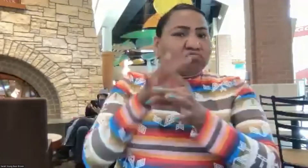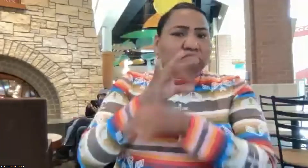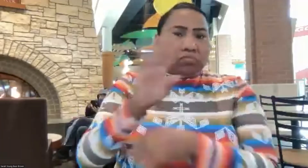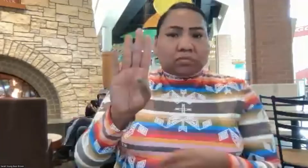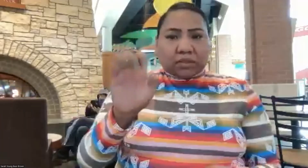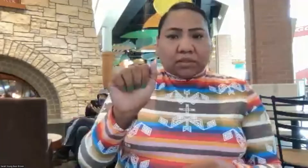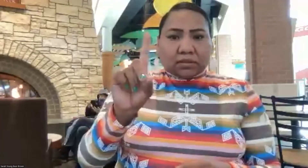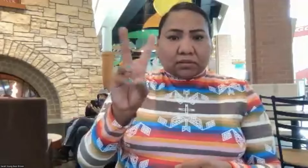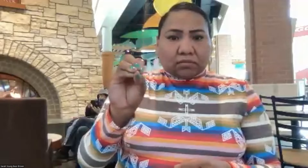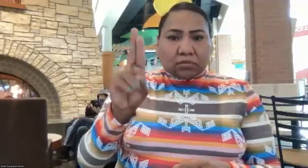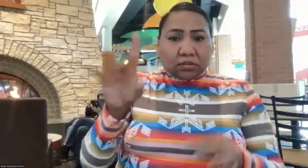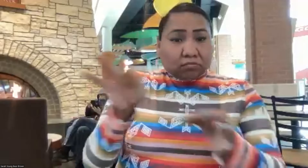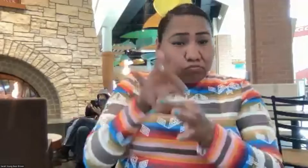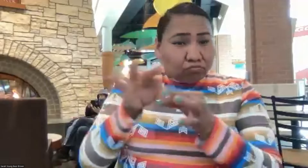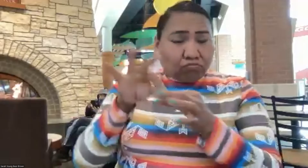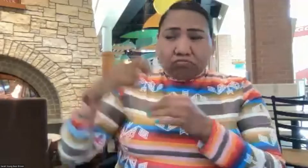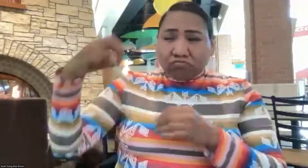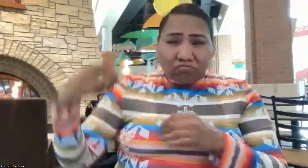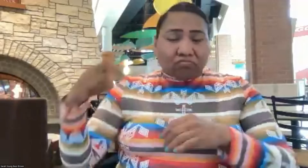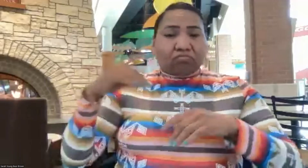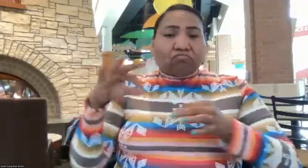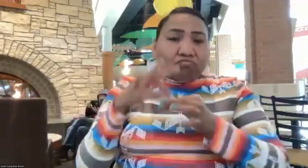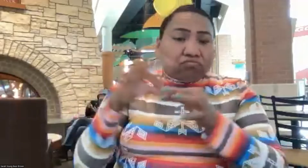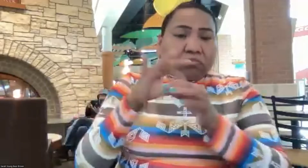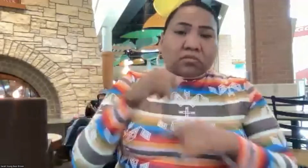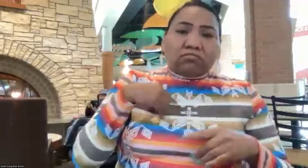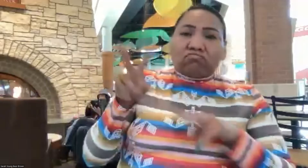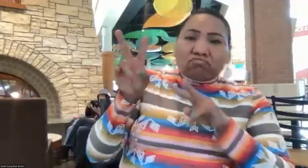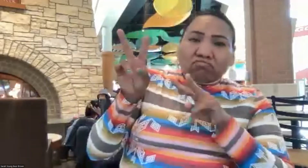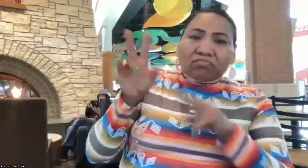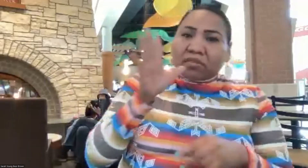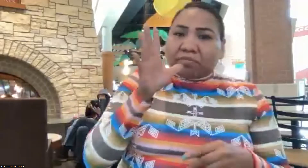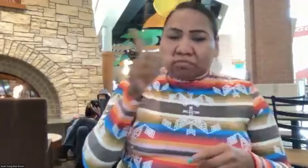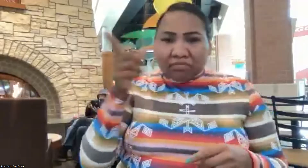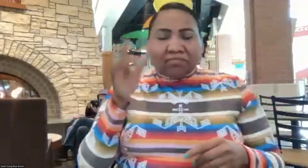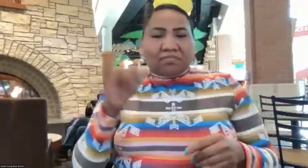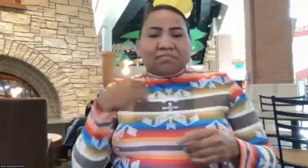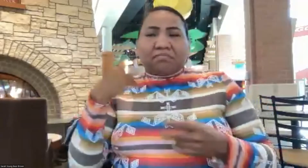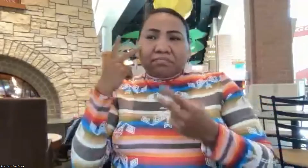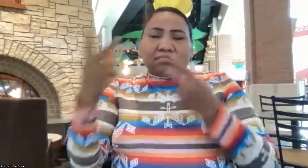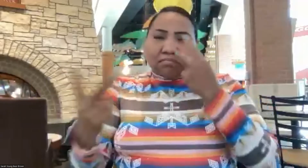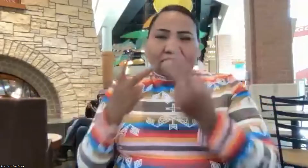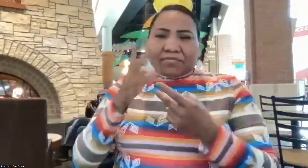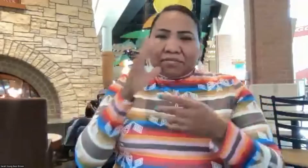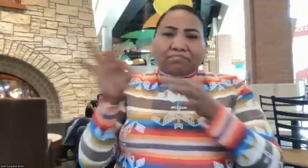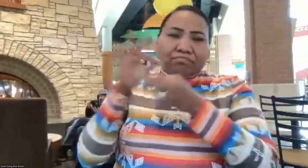As a child, I remember watching my mother do beadwork for herself and our